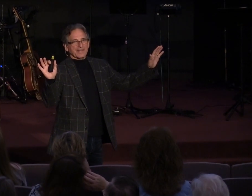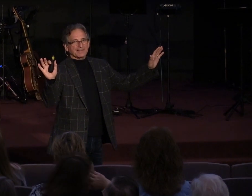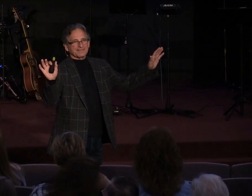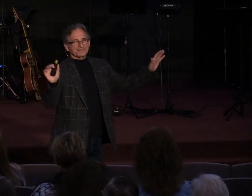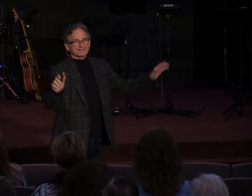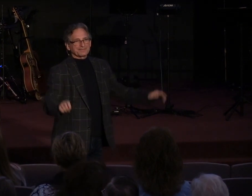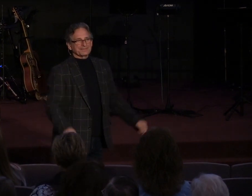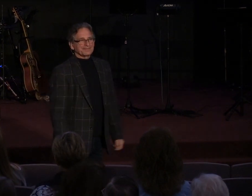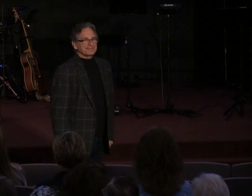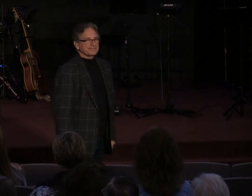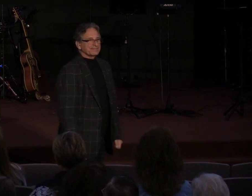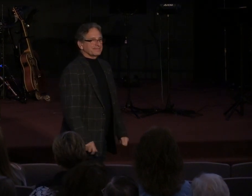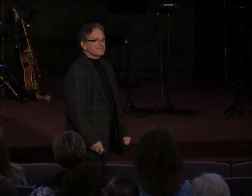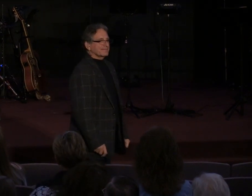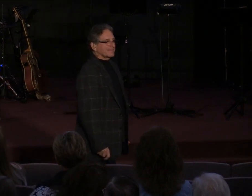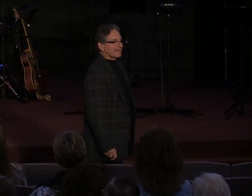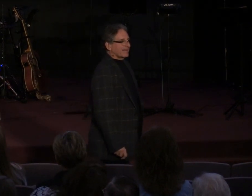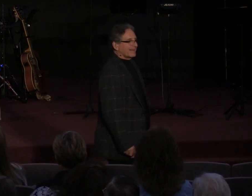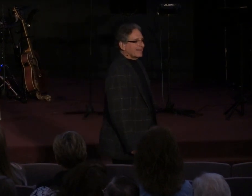You know what I'm saying?